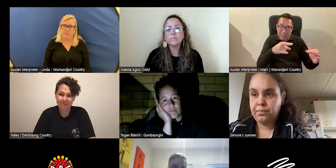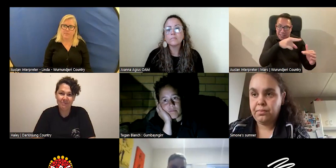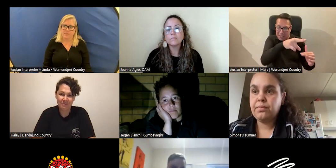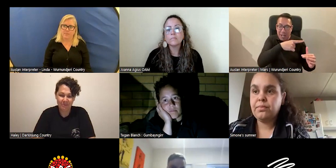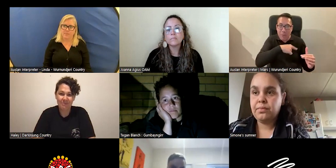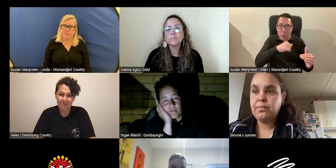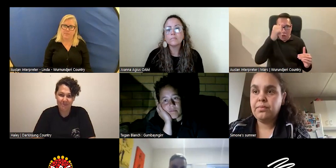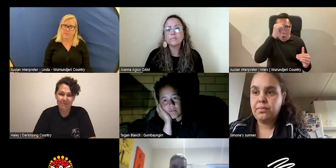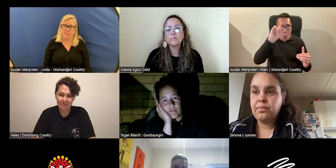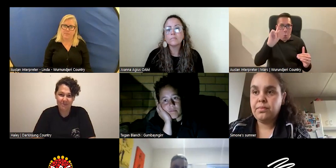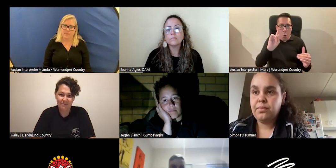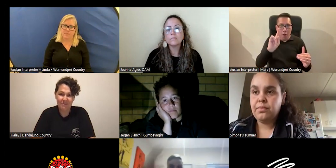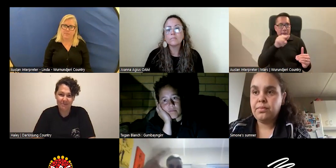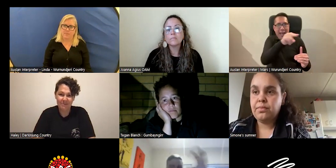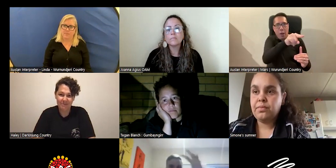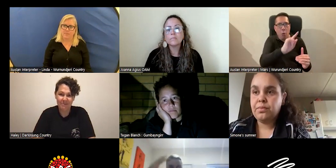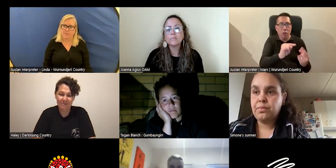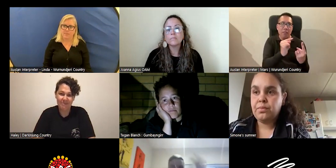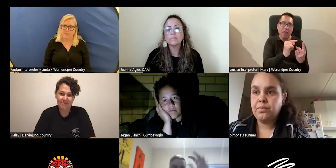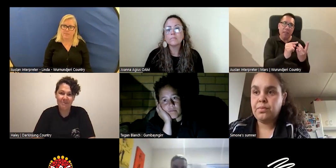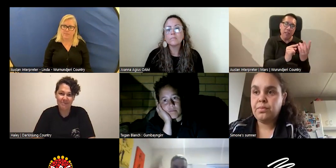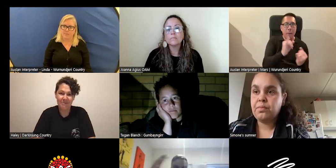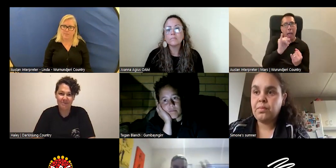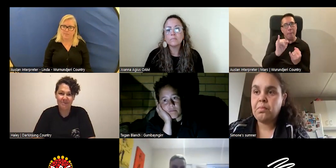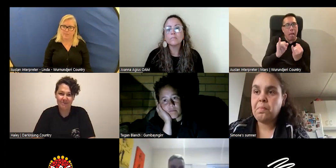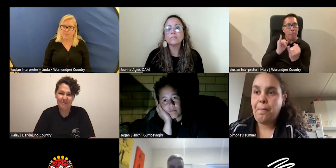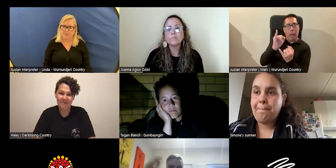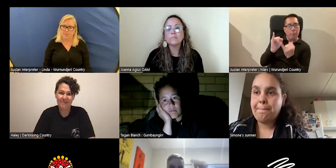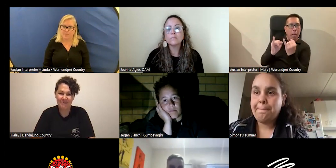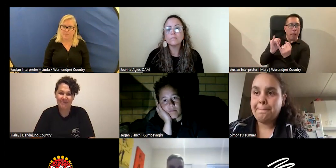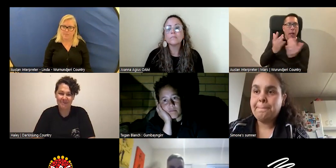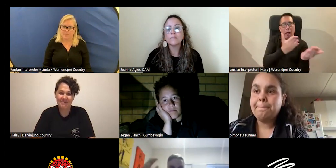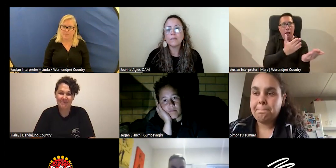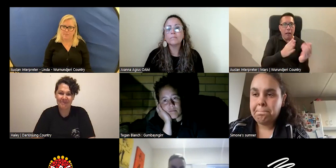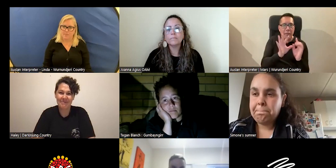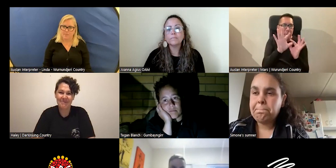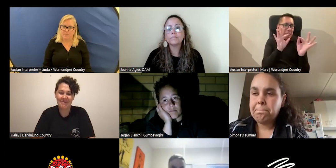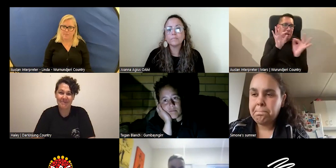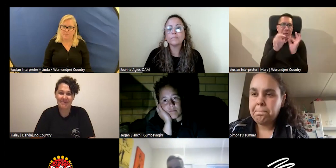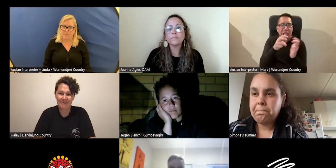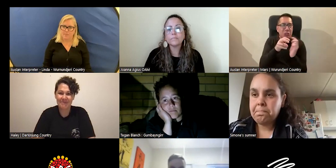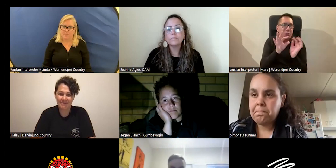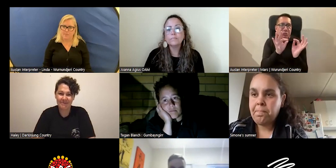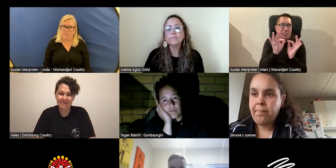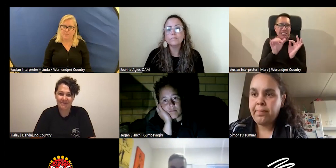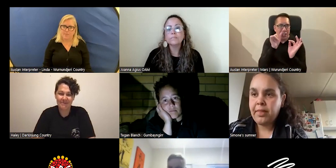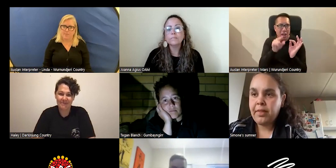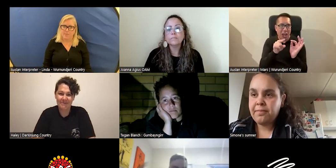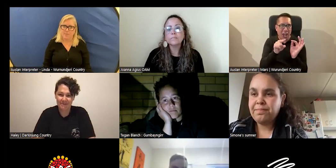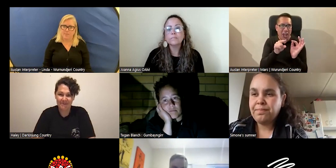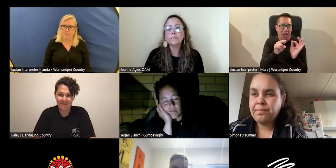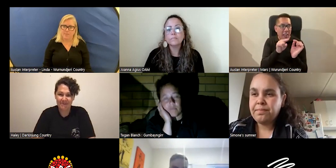what they do is they always do this and that. They blame, they take responsibility, they pick their issues, they pick and choose. It's